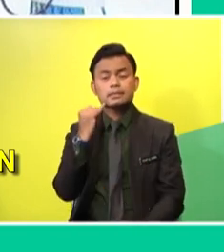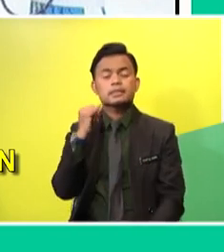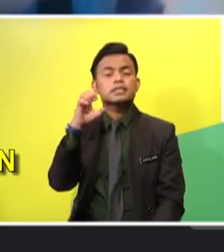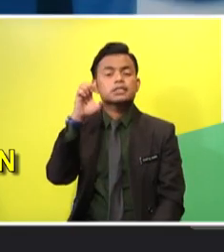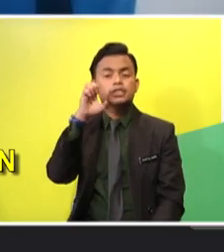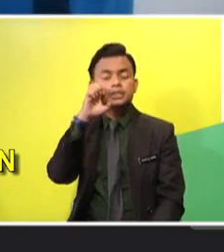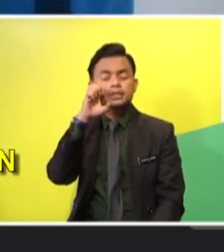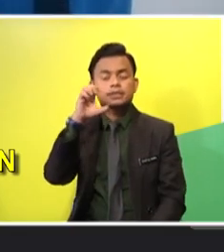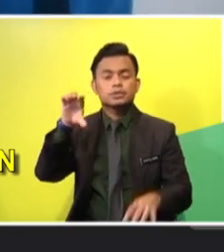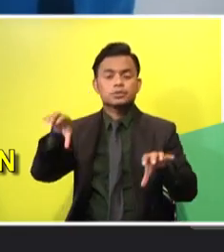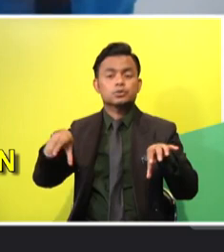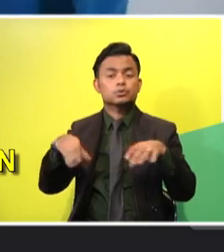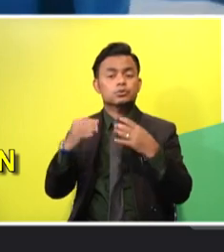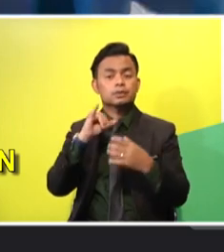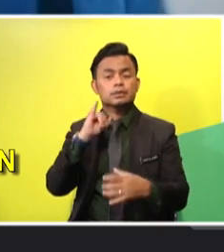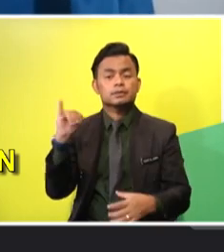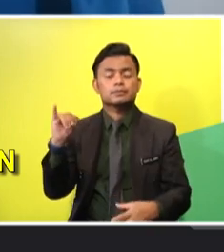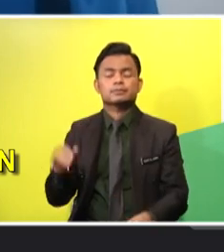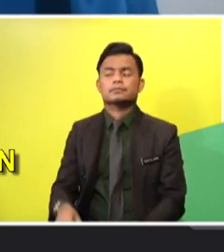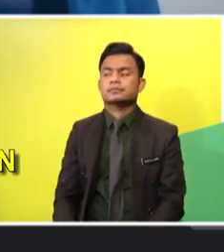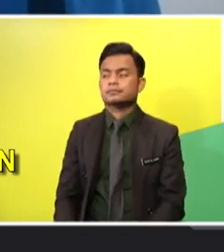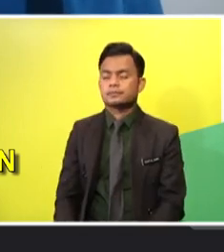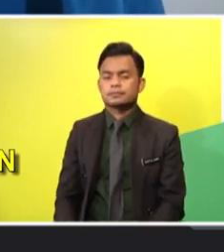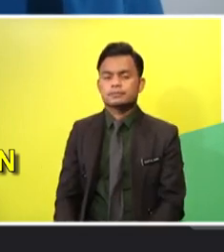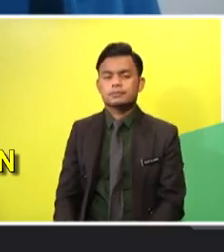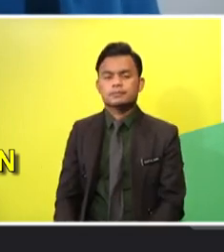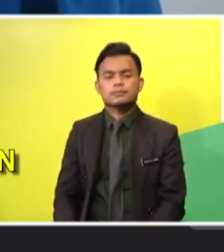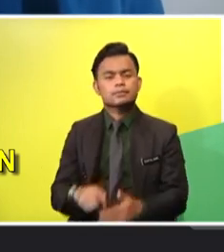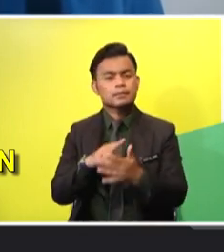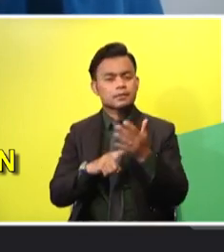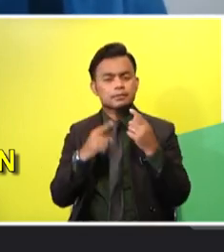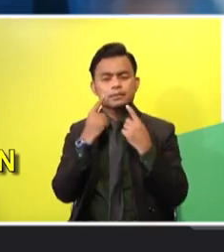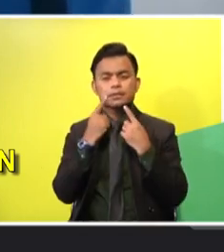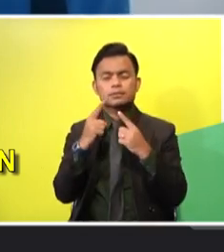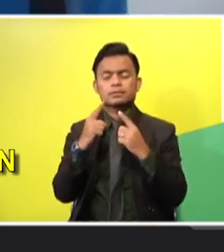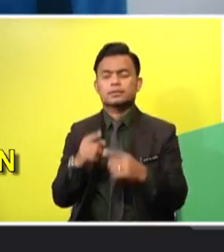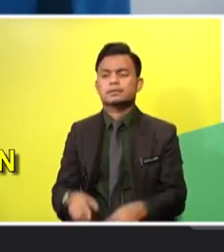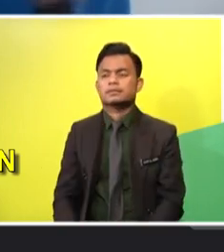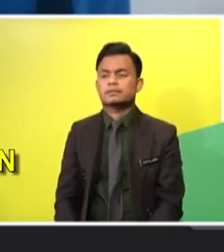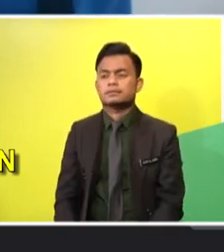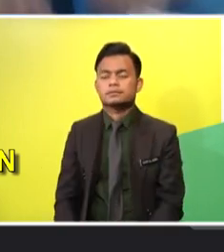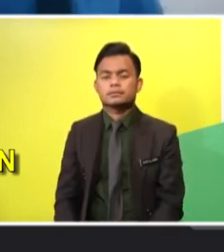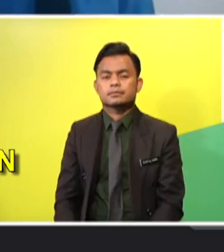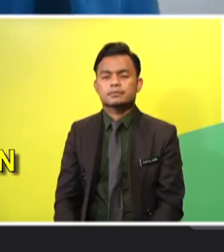Okay. Let's see. Okay, what's the answer? Anis, can you try?